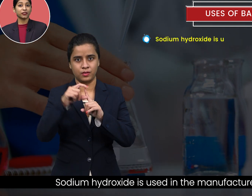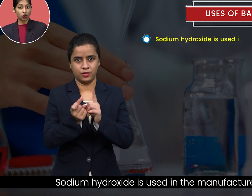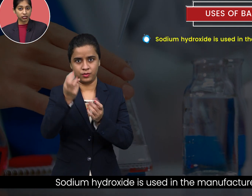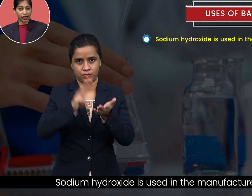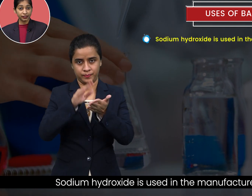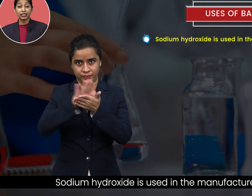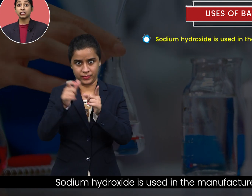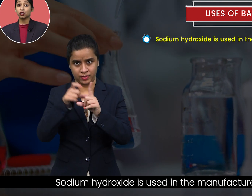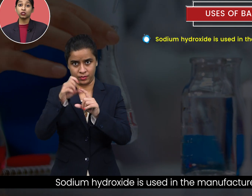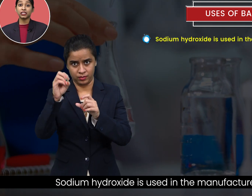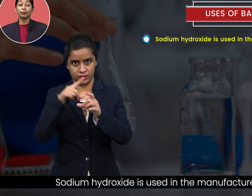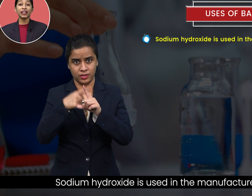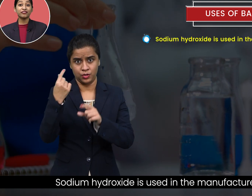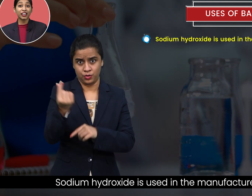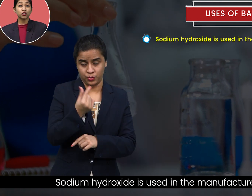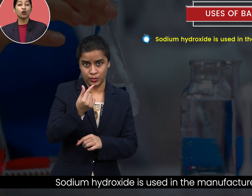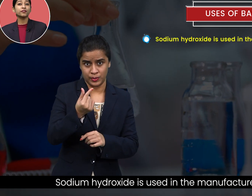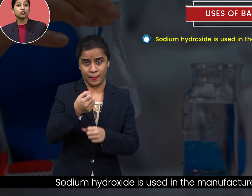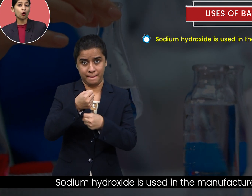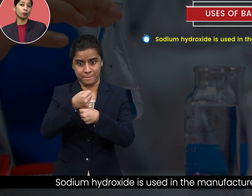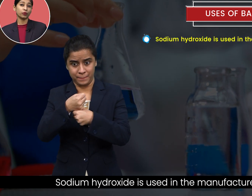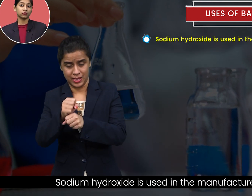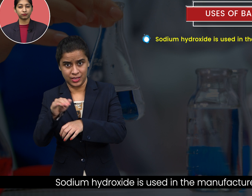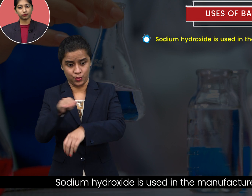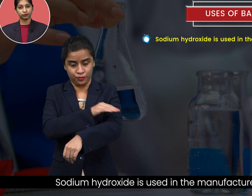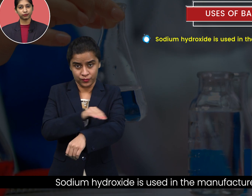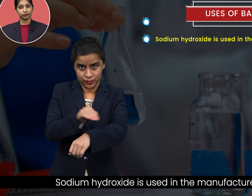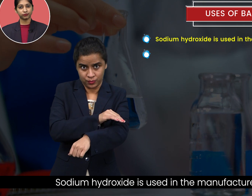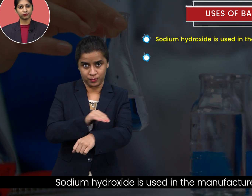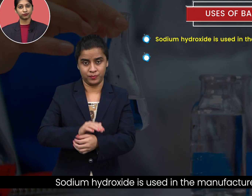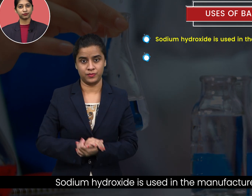Sodium hydroxide is used in the manufacture of soap.